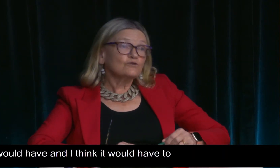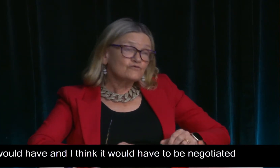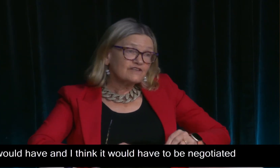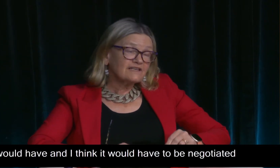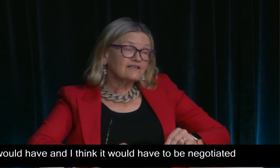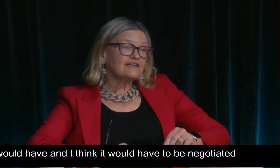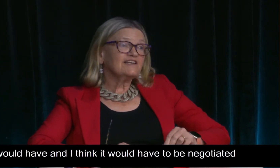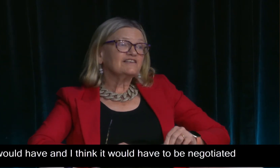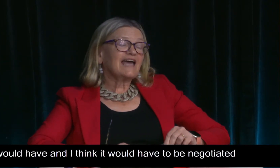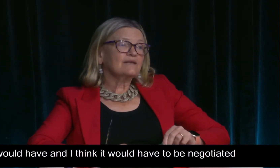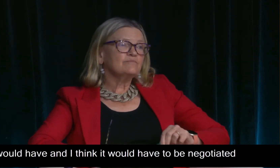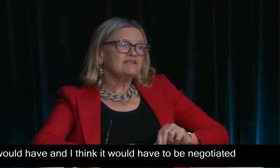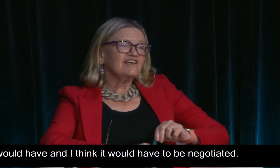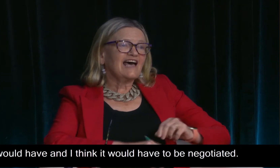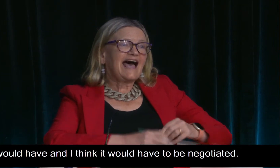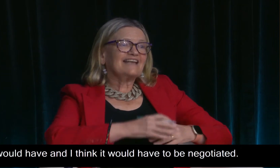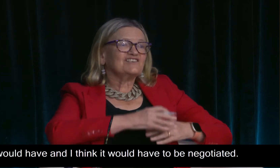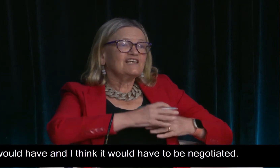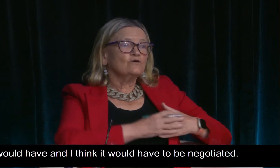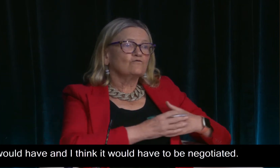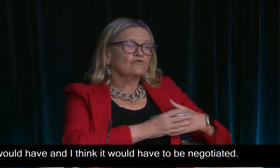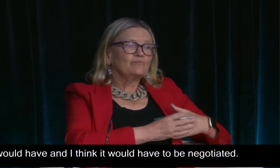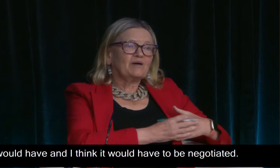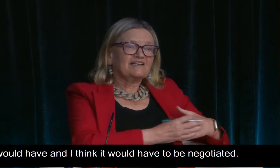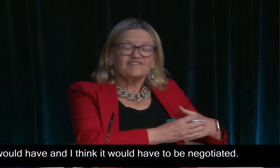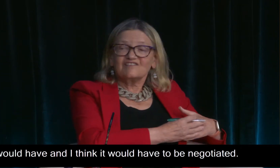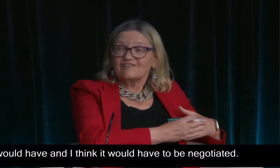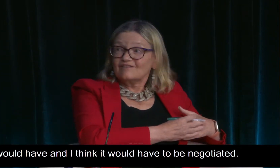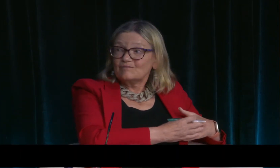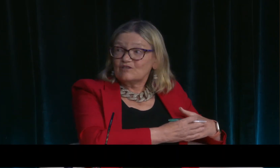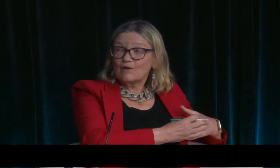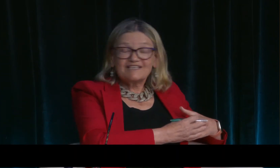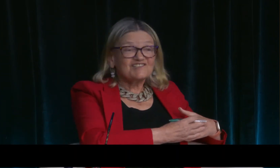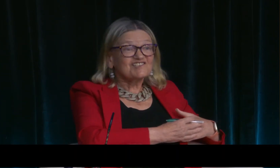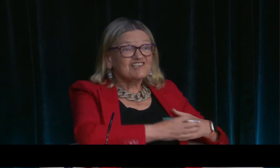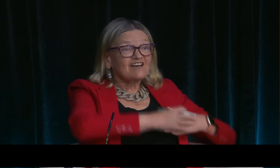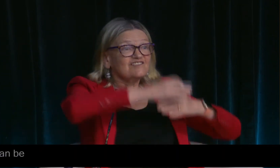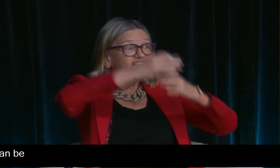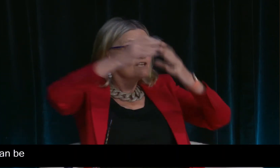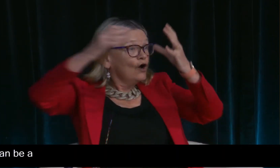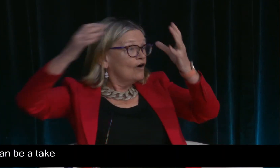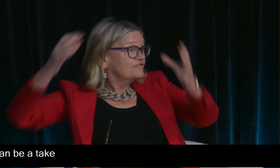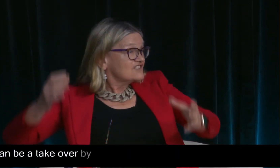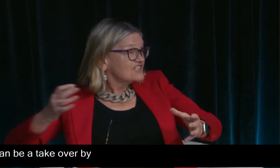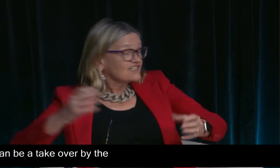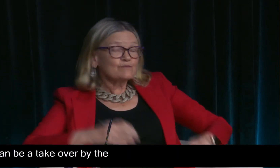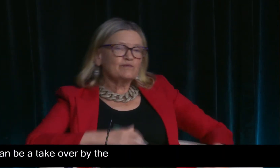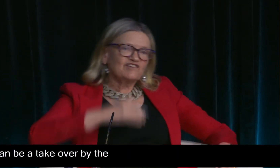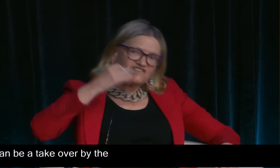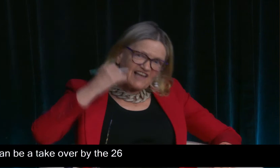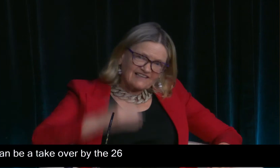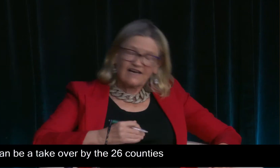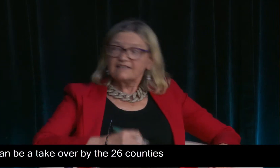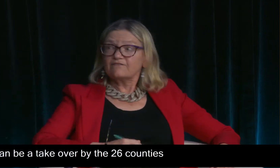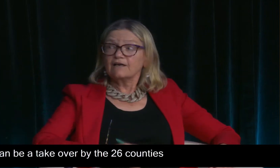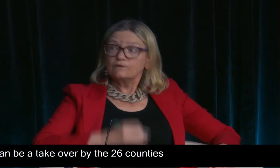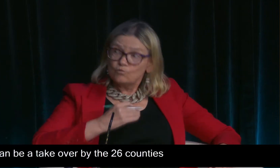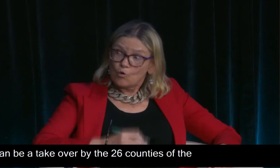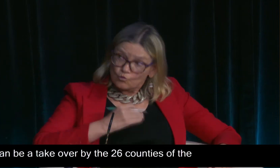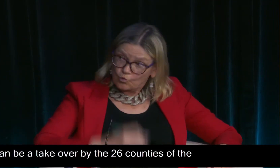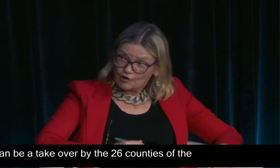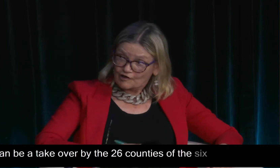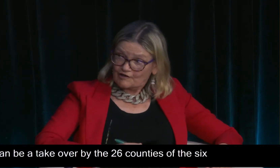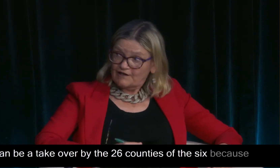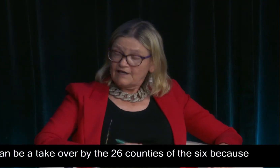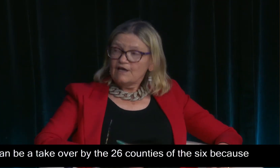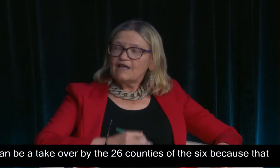I don't think it can be a takeover by the 26 counties of the 6, because that kind of Ireland